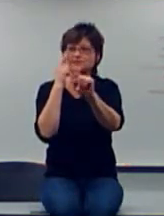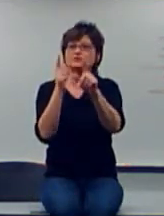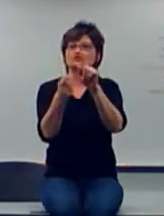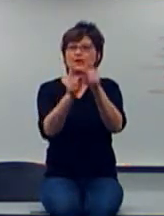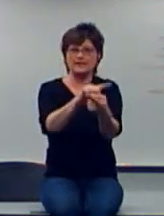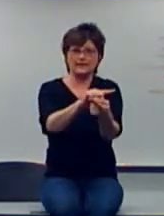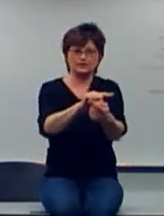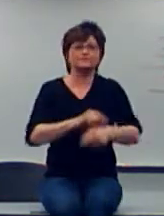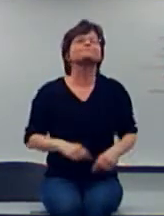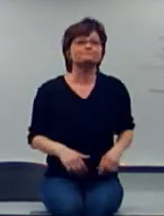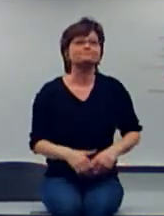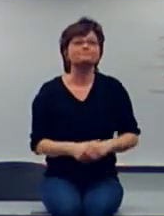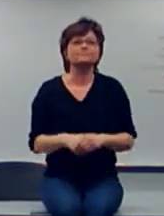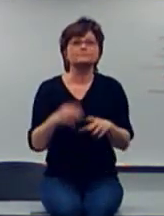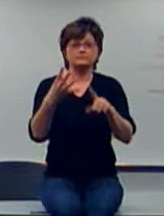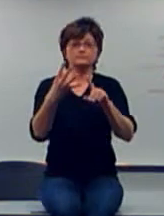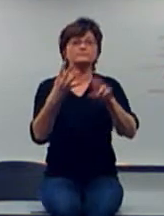sight translation. That's the fourth part.